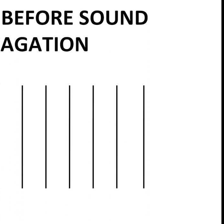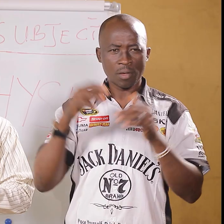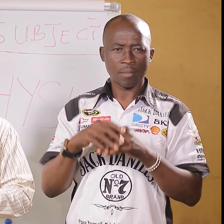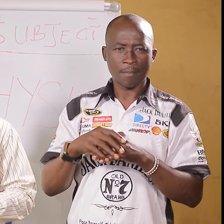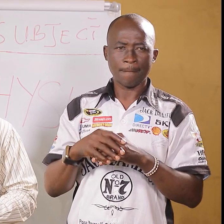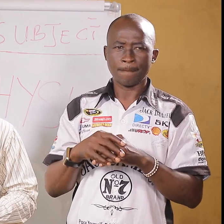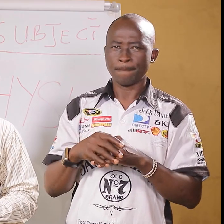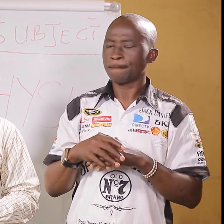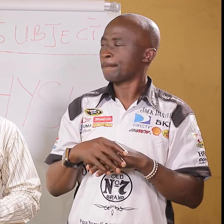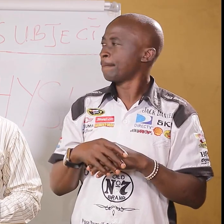sound propagates.